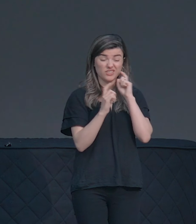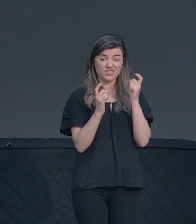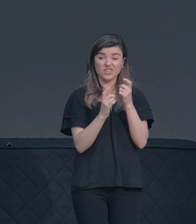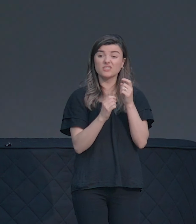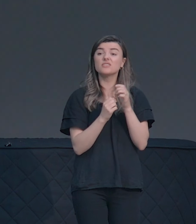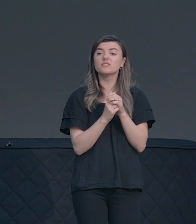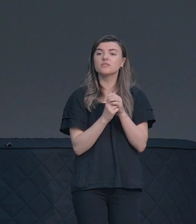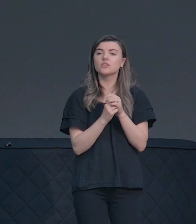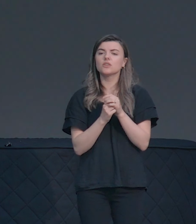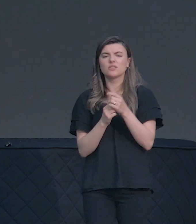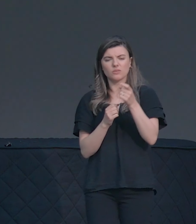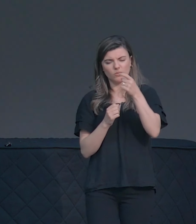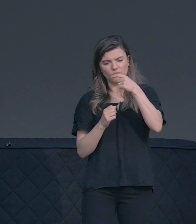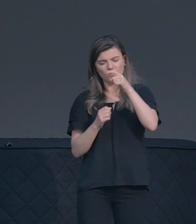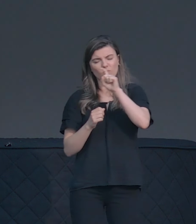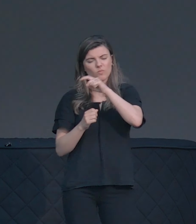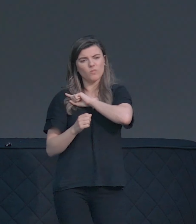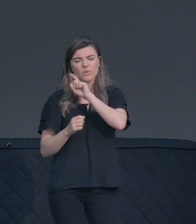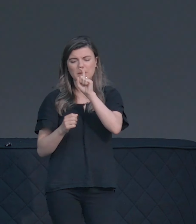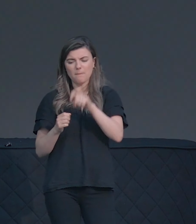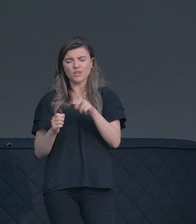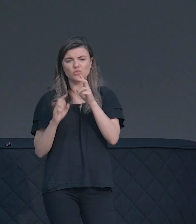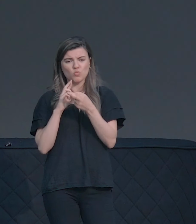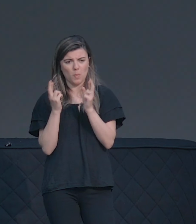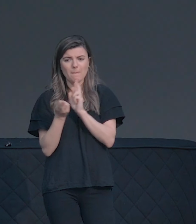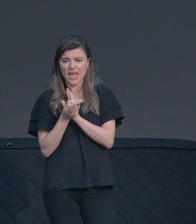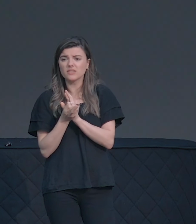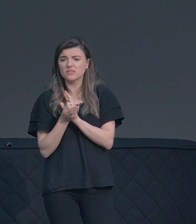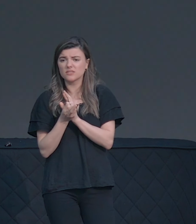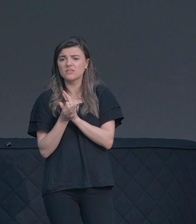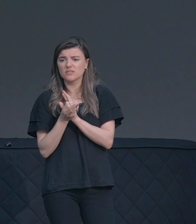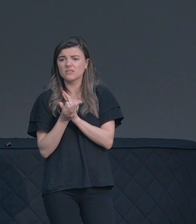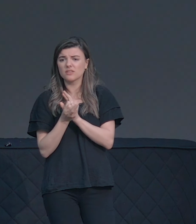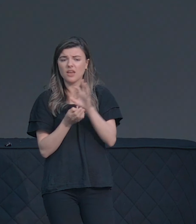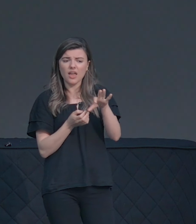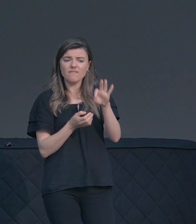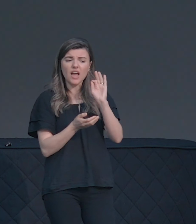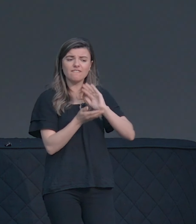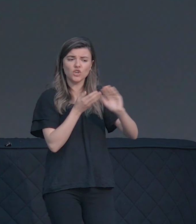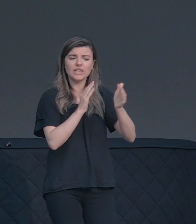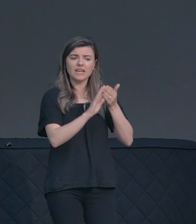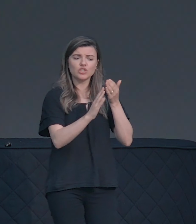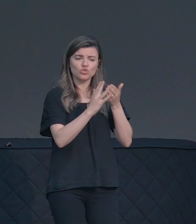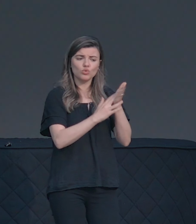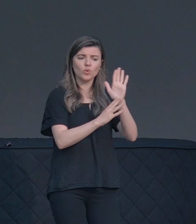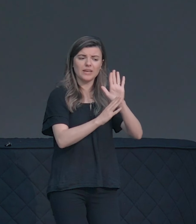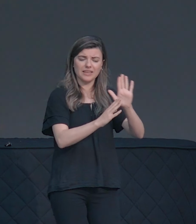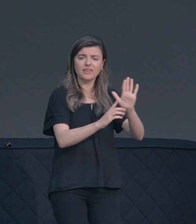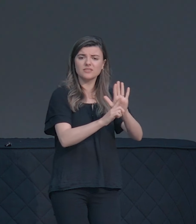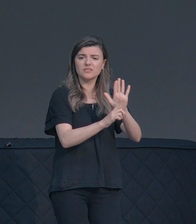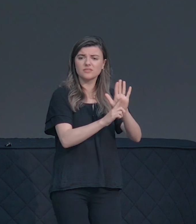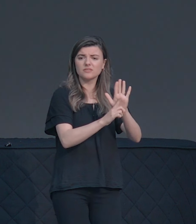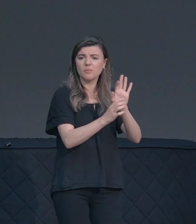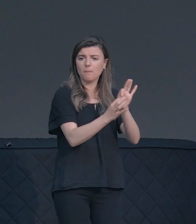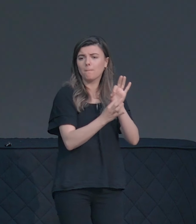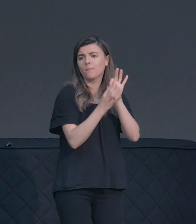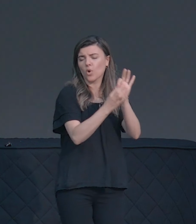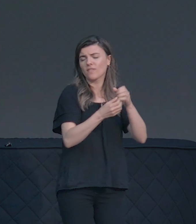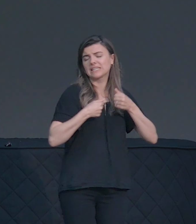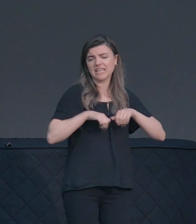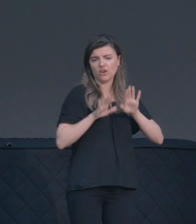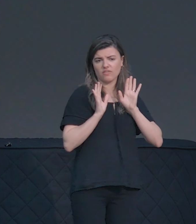we must repent of our sin and find forgiveness through Jesus' sinless sacrifice. Now,